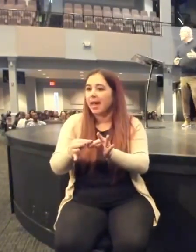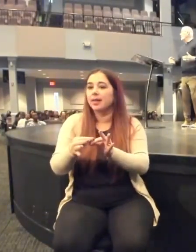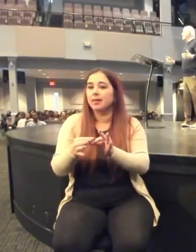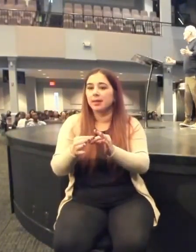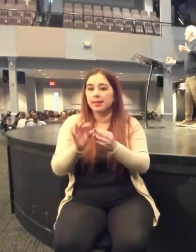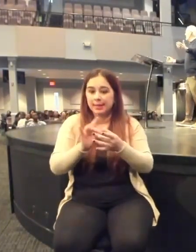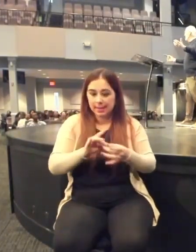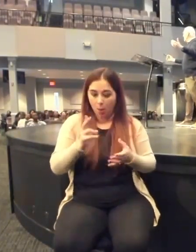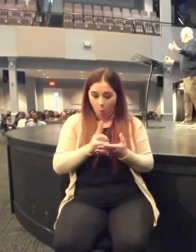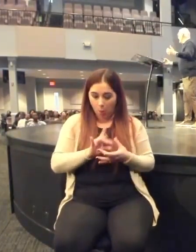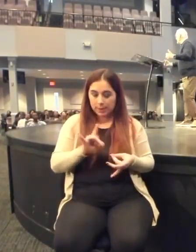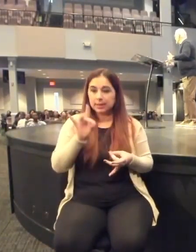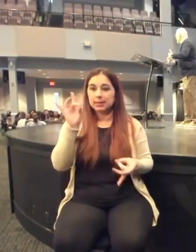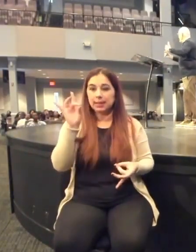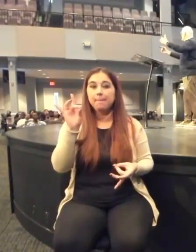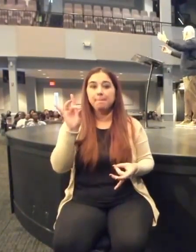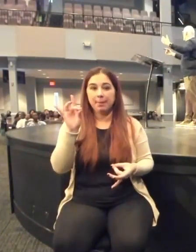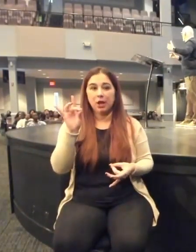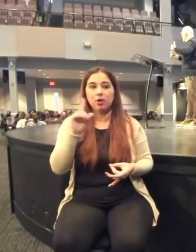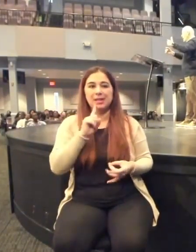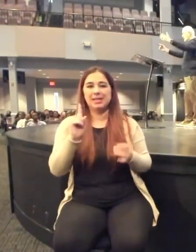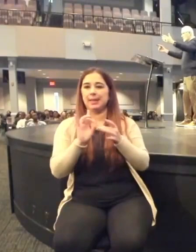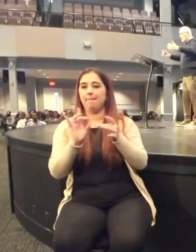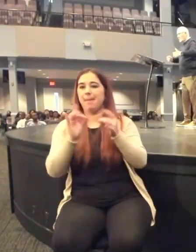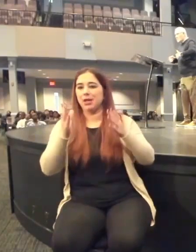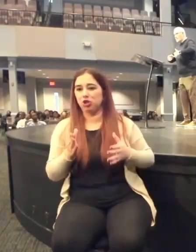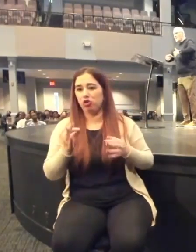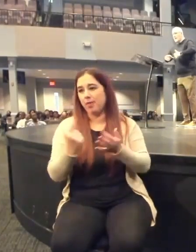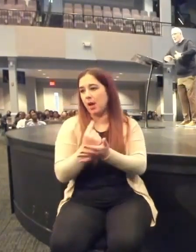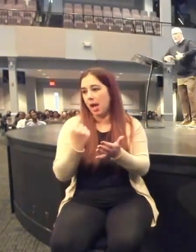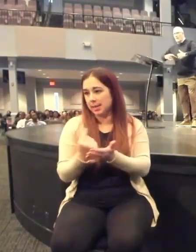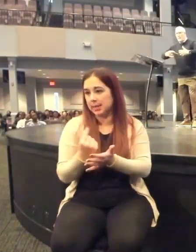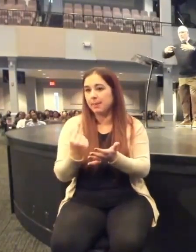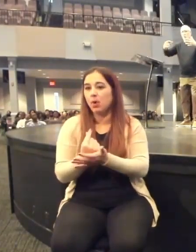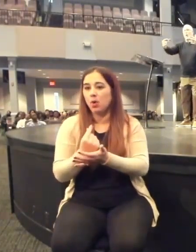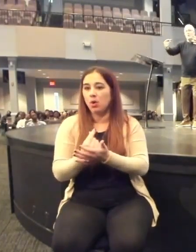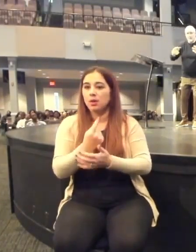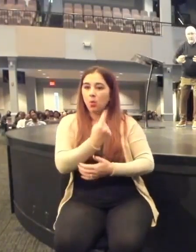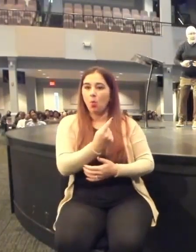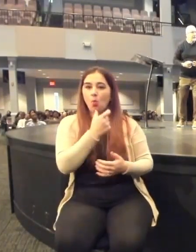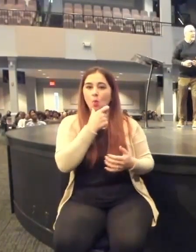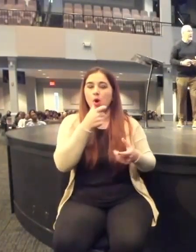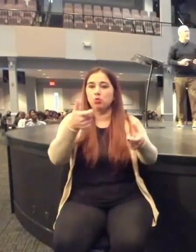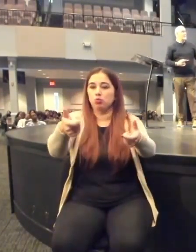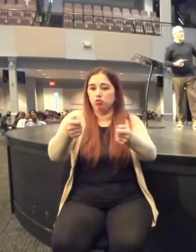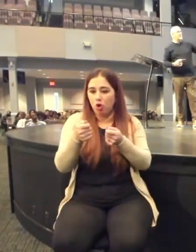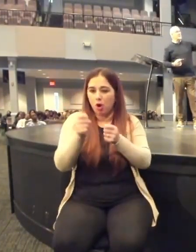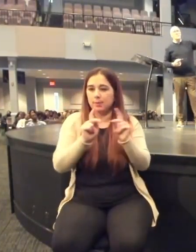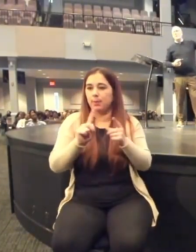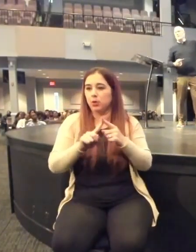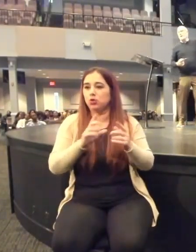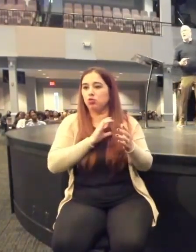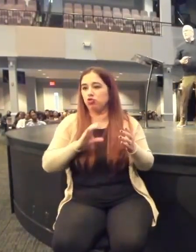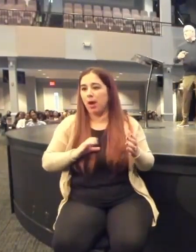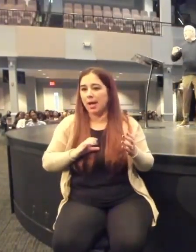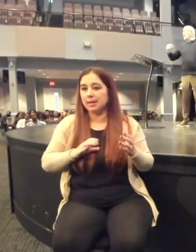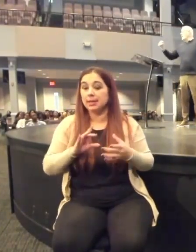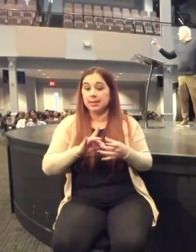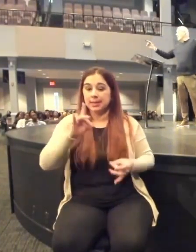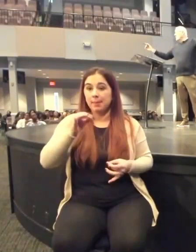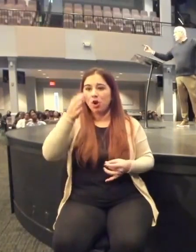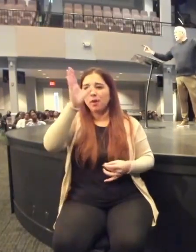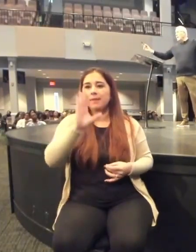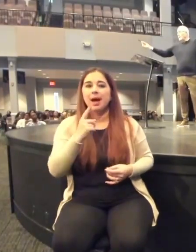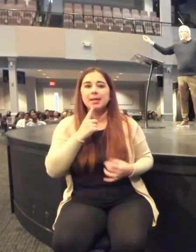Spirit, the Holy Spirit, who is the messenger of the gospel, who is the one that draws people to Christ. What's the Spirit of God saying